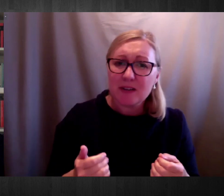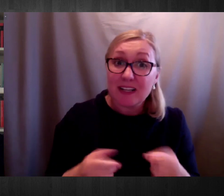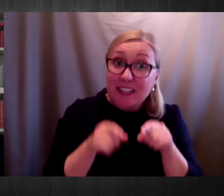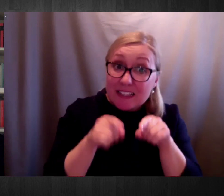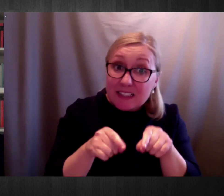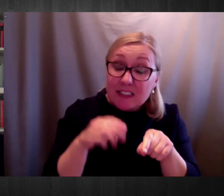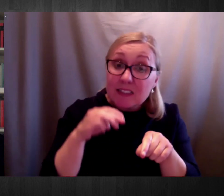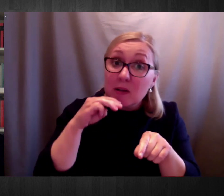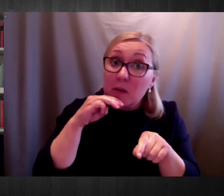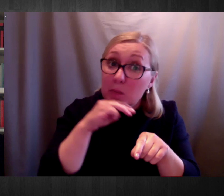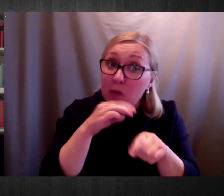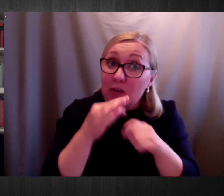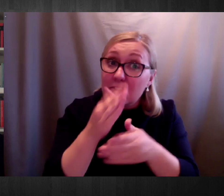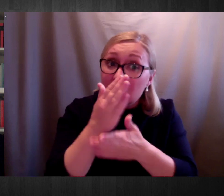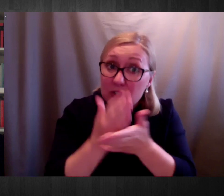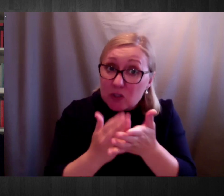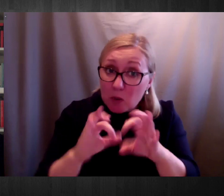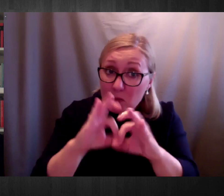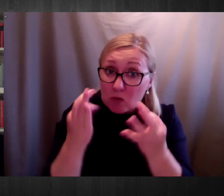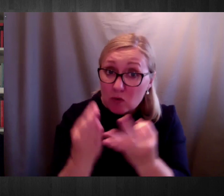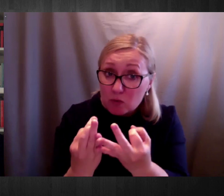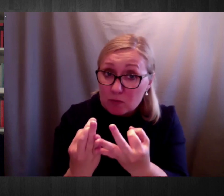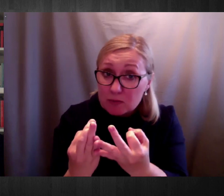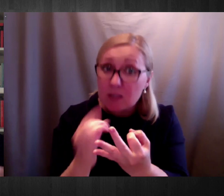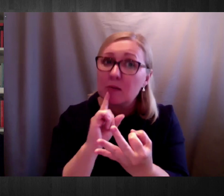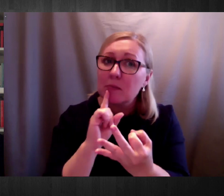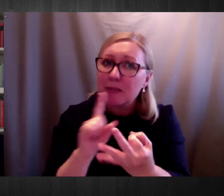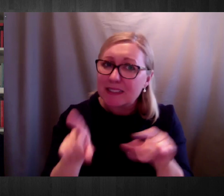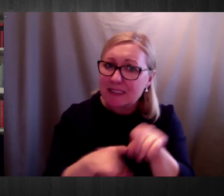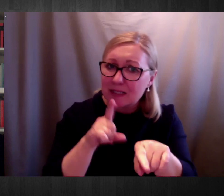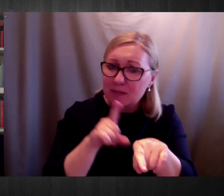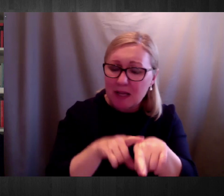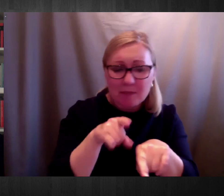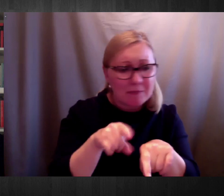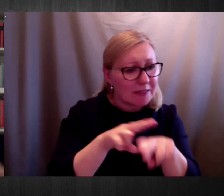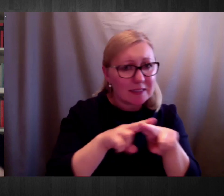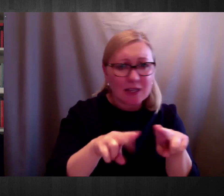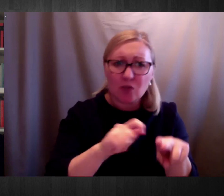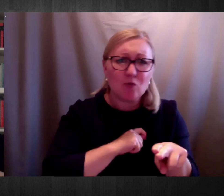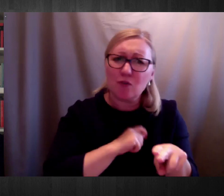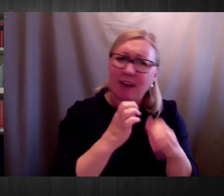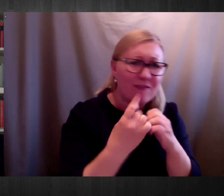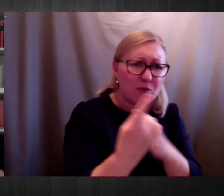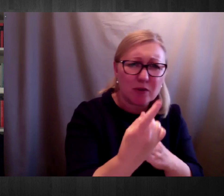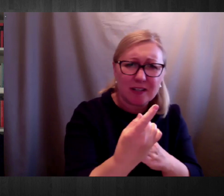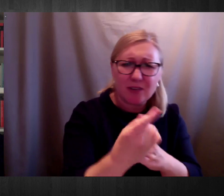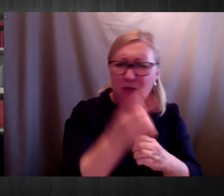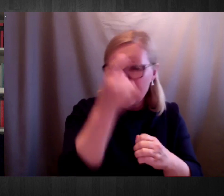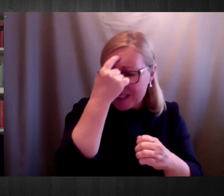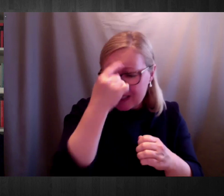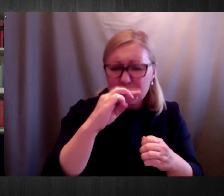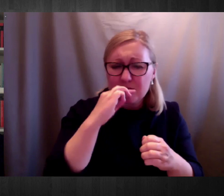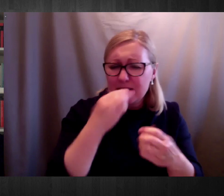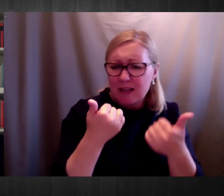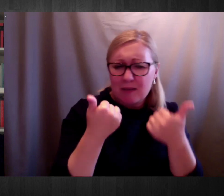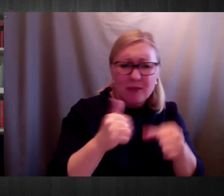some groups of persons with disabilities, we have to be very careful. This is not the silver lining that is going to solve all the issues of participation and